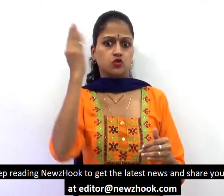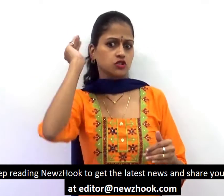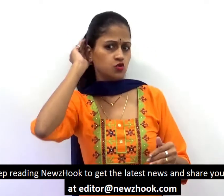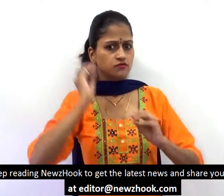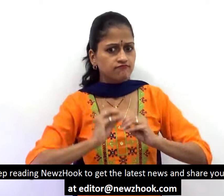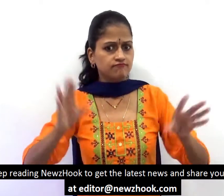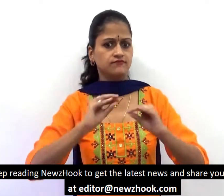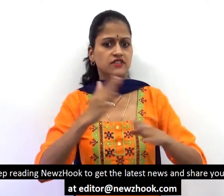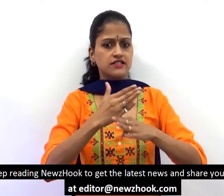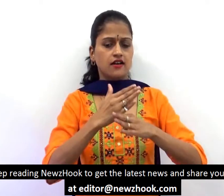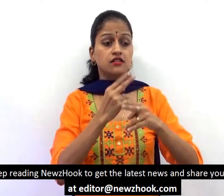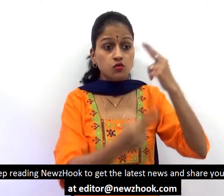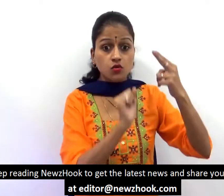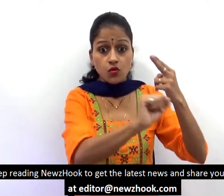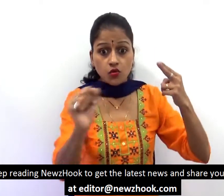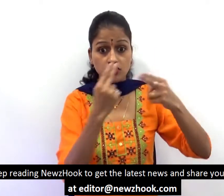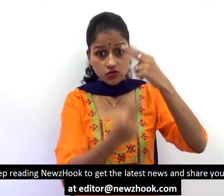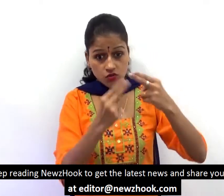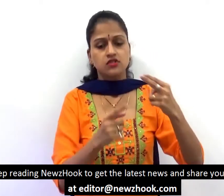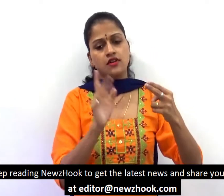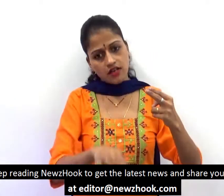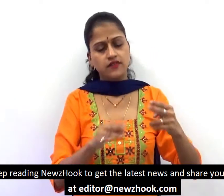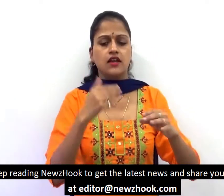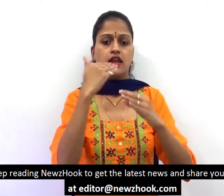news and share your stories at editor at newshook.com